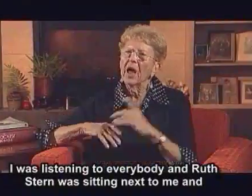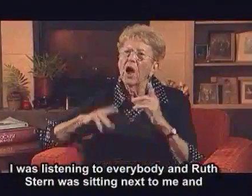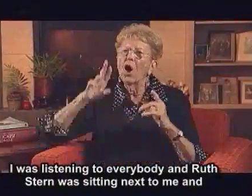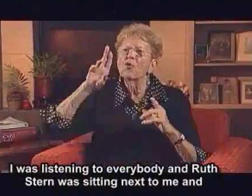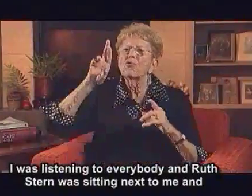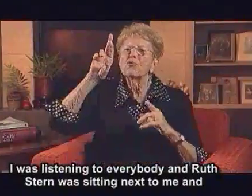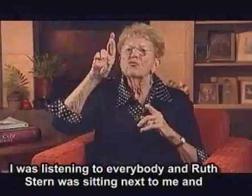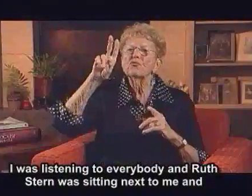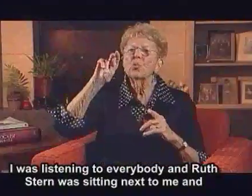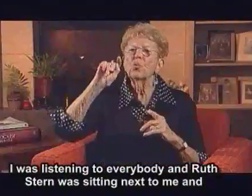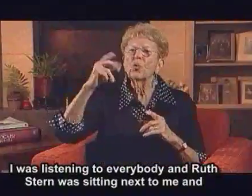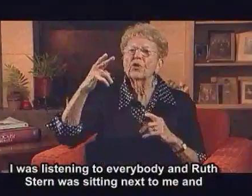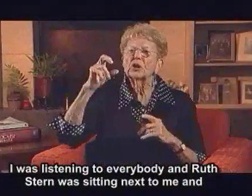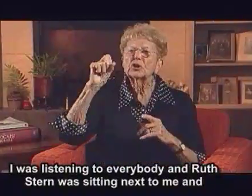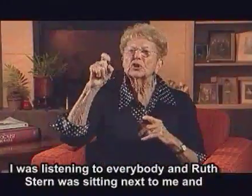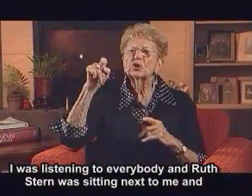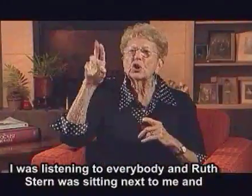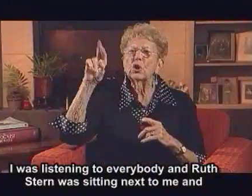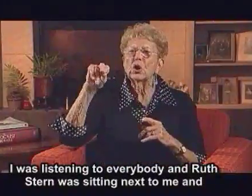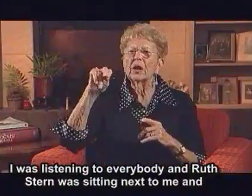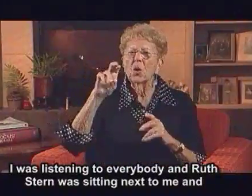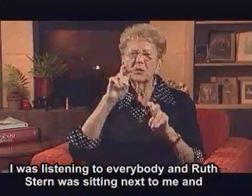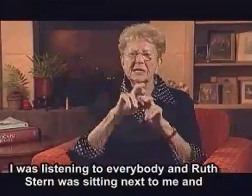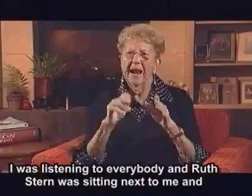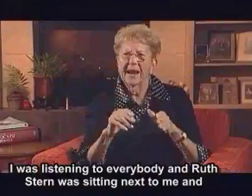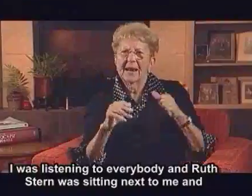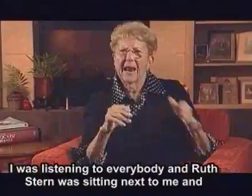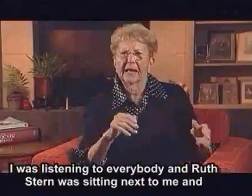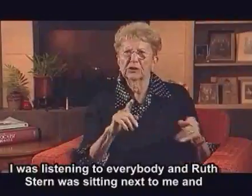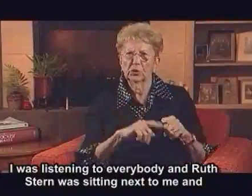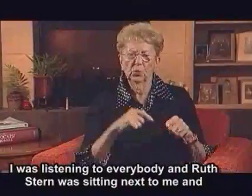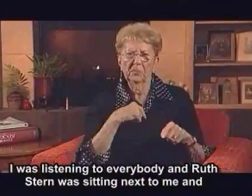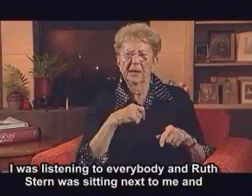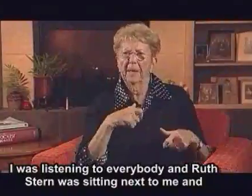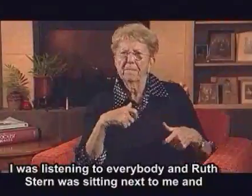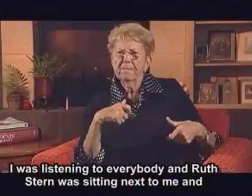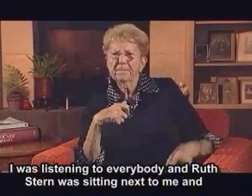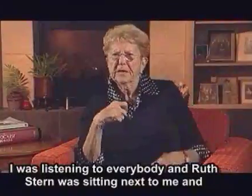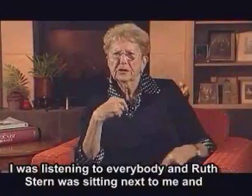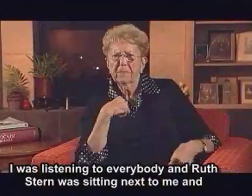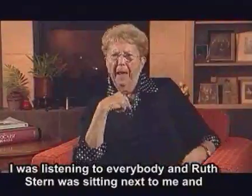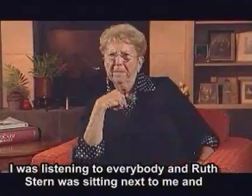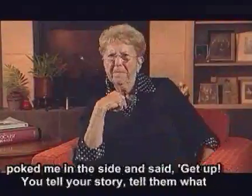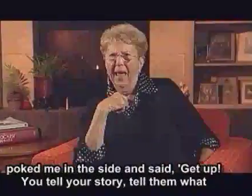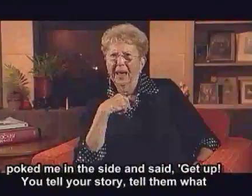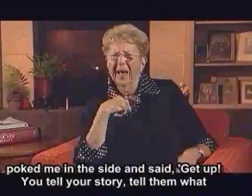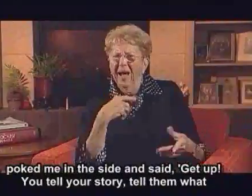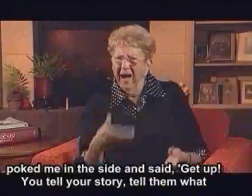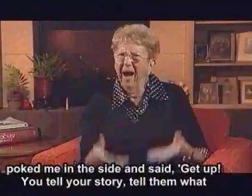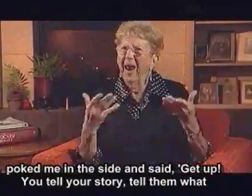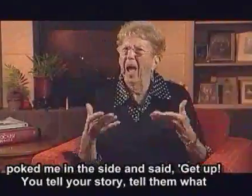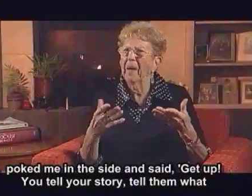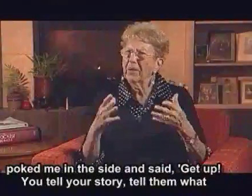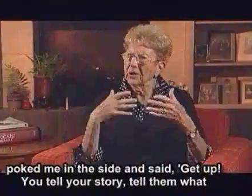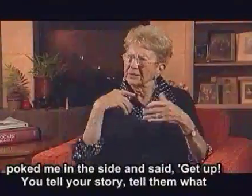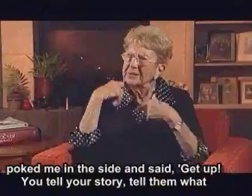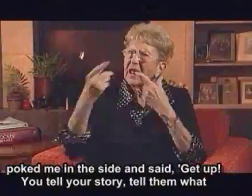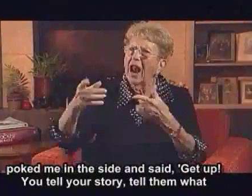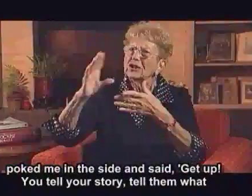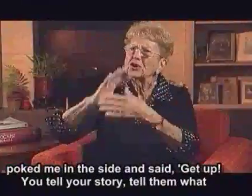I was listening to everybody, and Ruth Stern was sitting next to me and poked me in my side and said, "Get up.